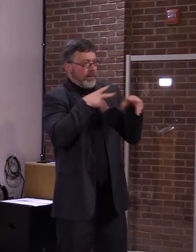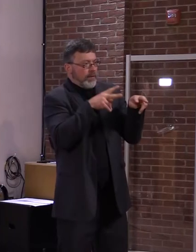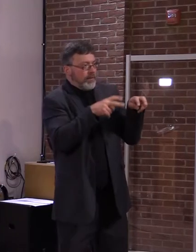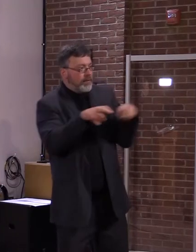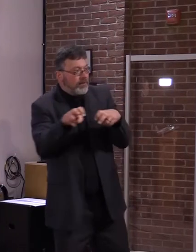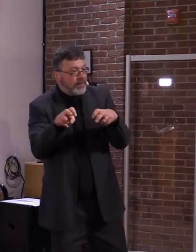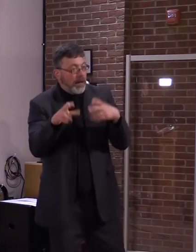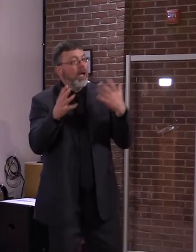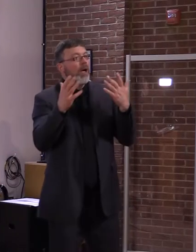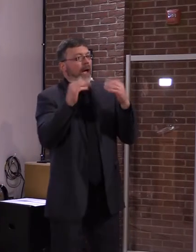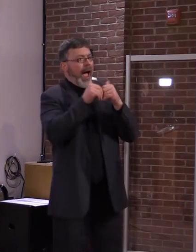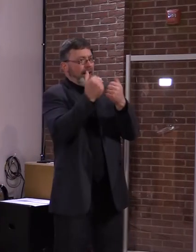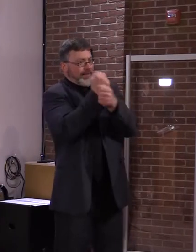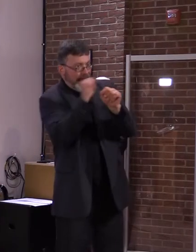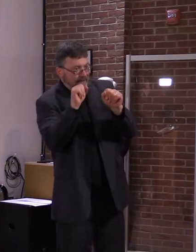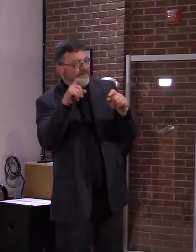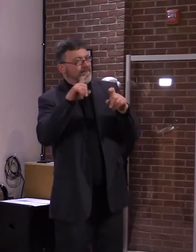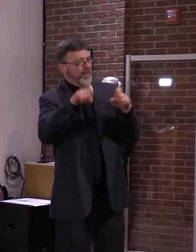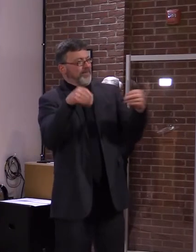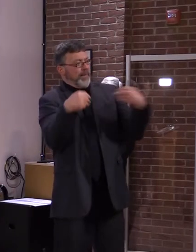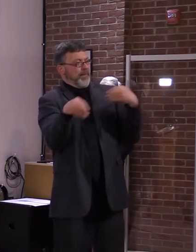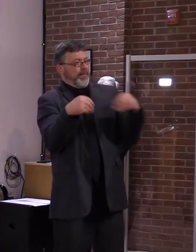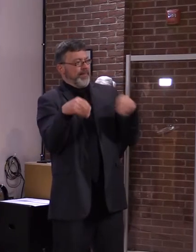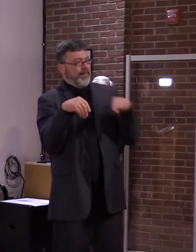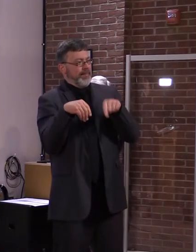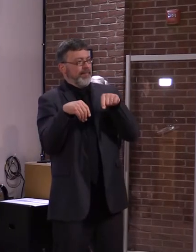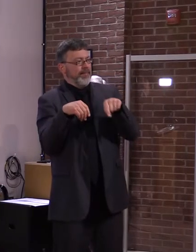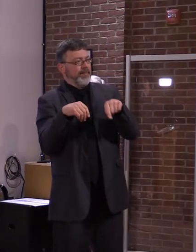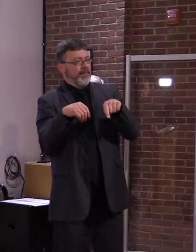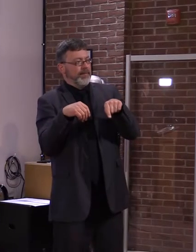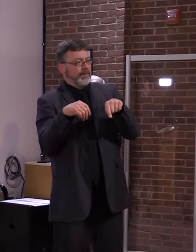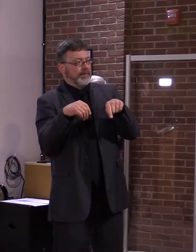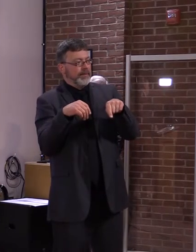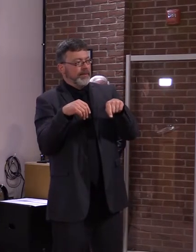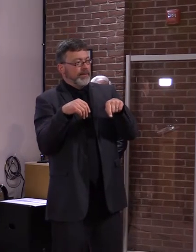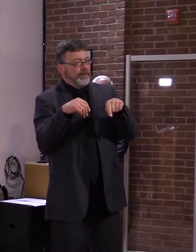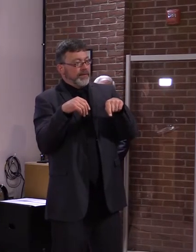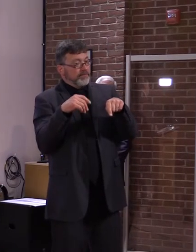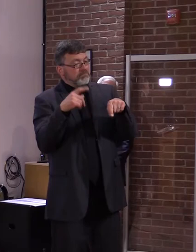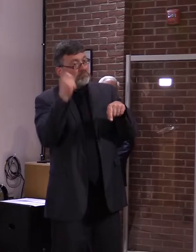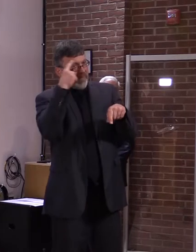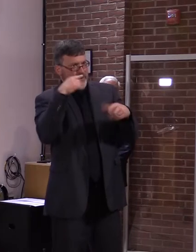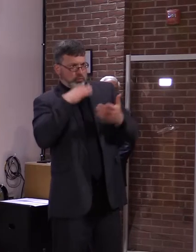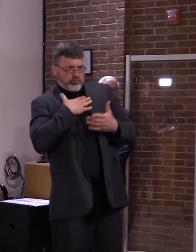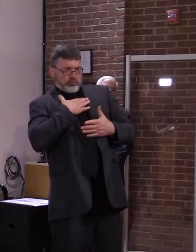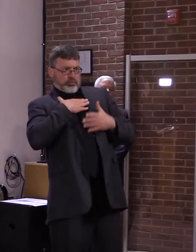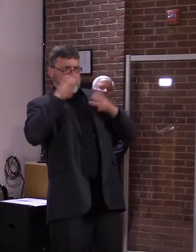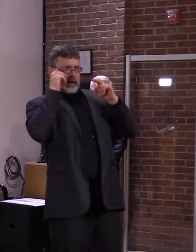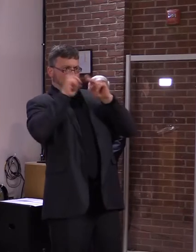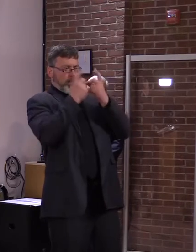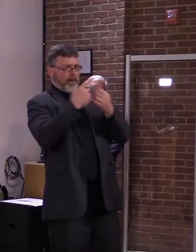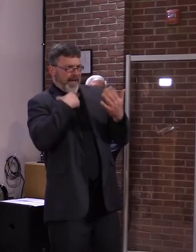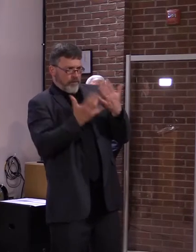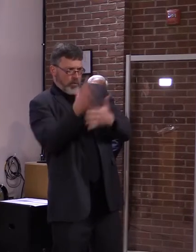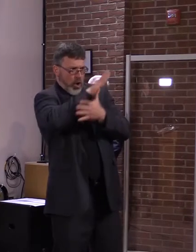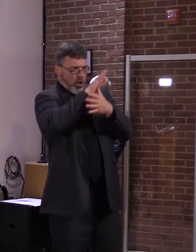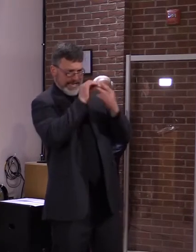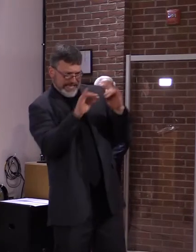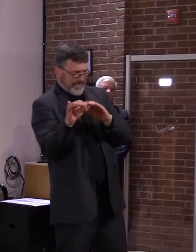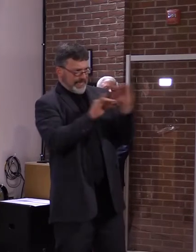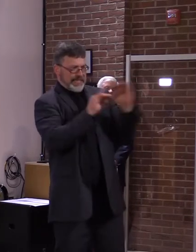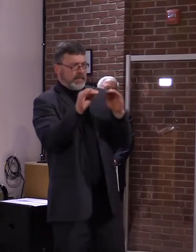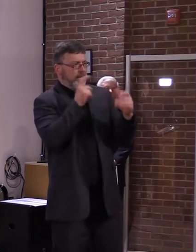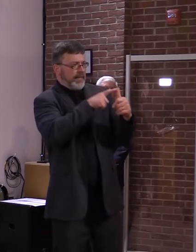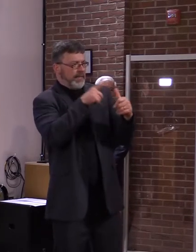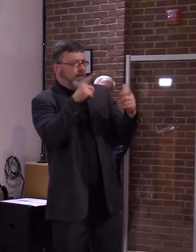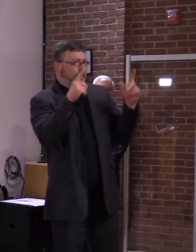sort of the primary lens by which we would evaluate these sort of proposals. To what extent is it meeting the individual needs of students?